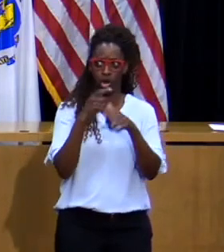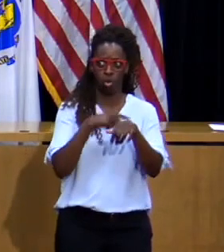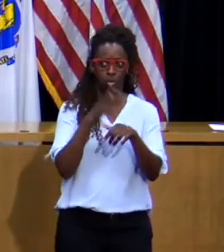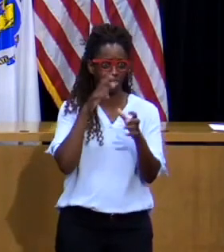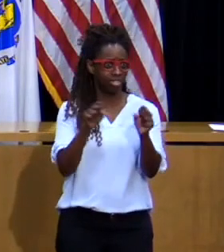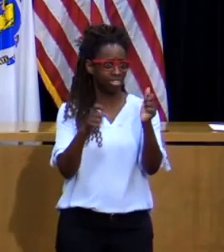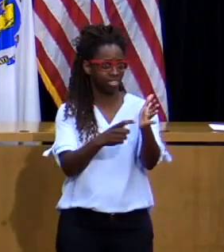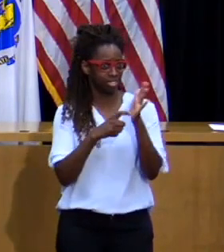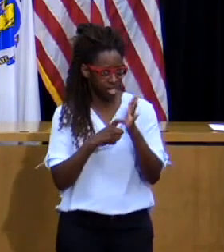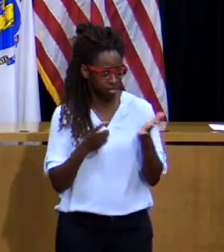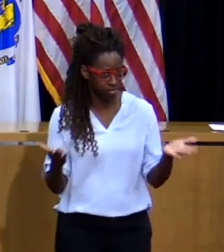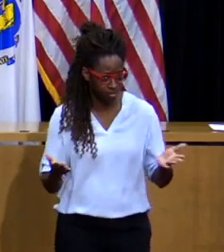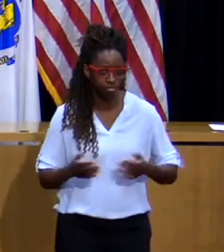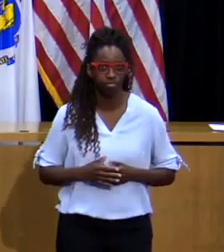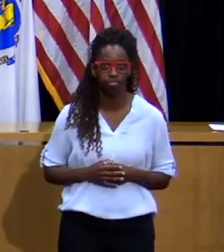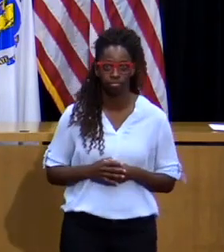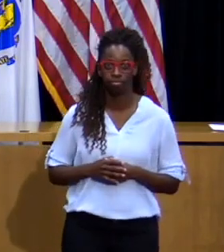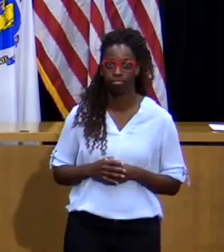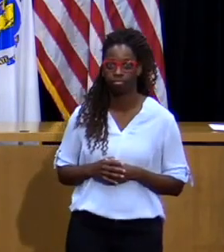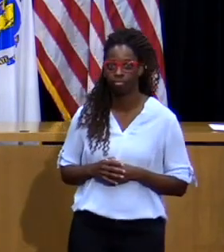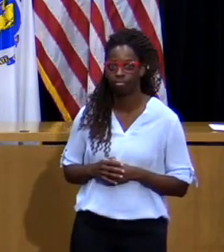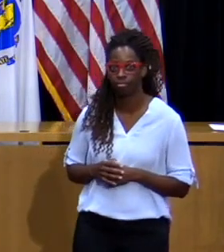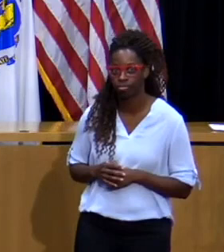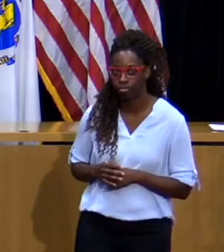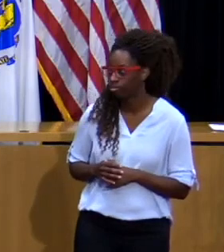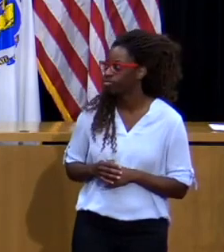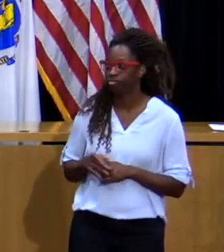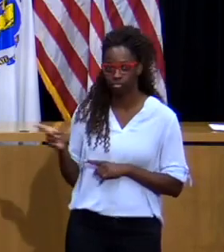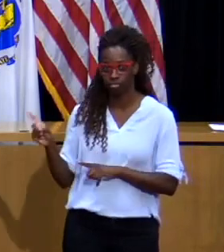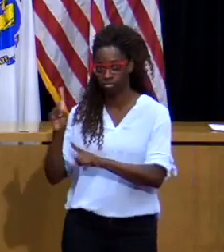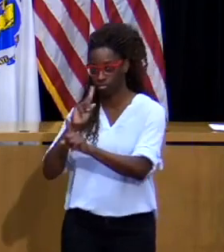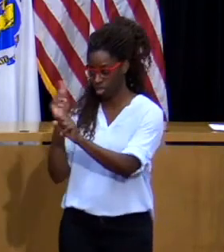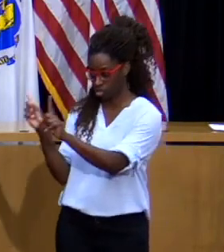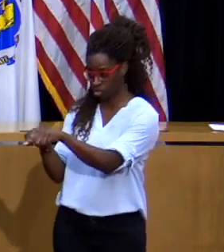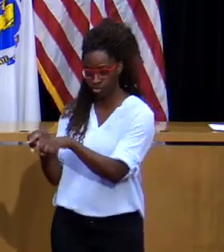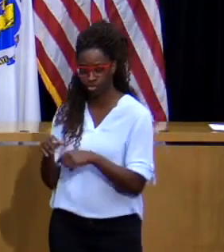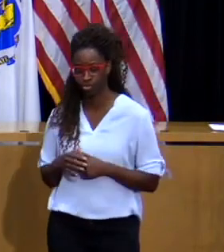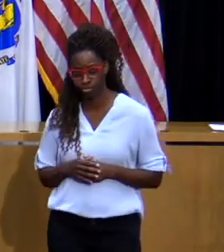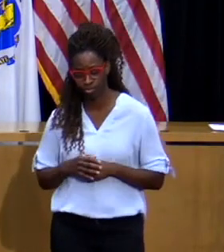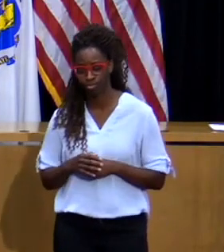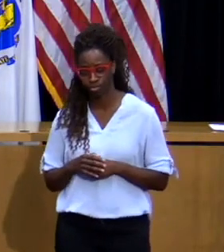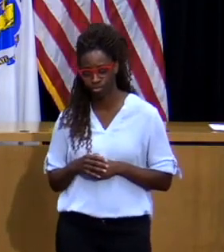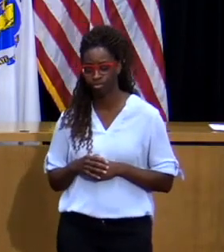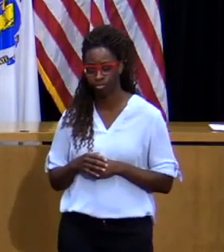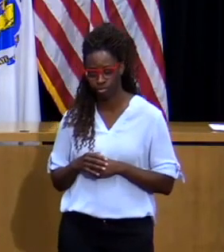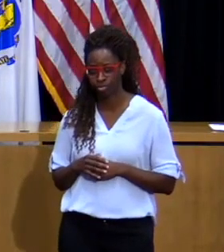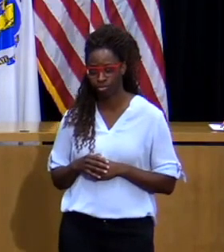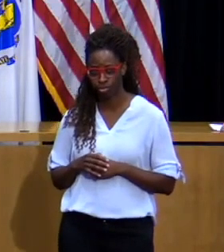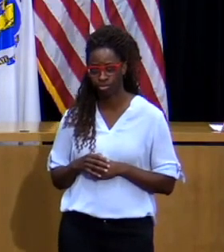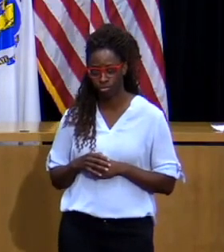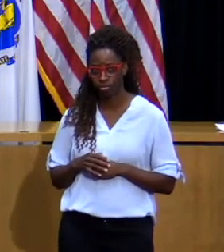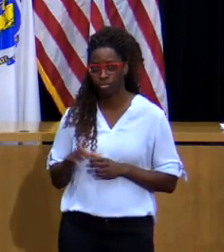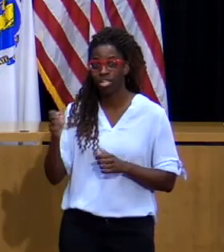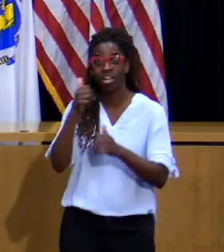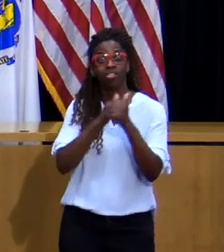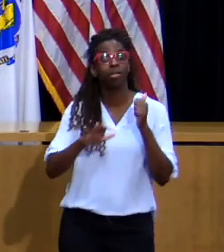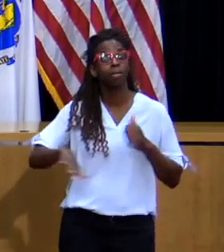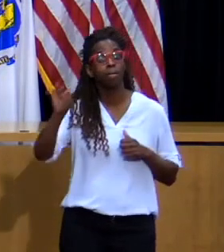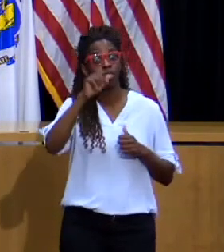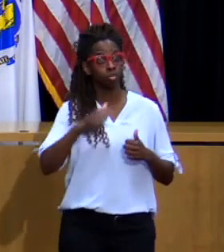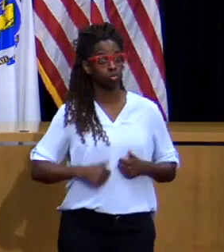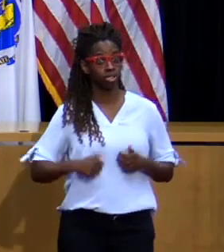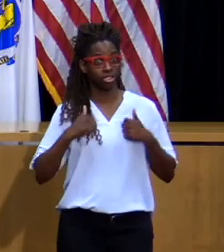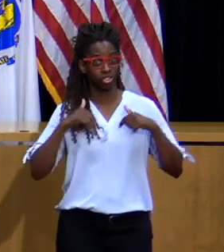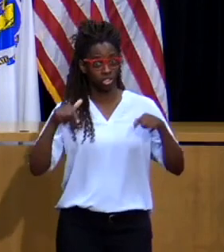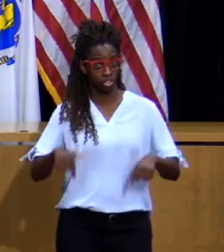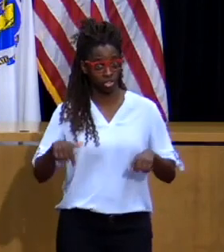explicitly that it is our explicit goal that everyone in the Commonwealth who is medically eligible receive the vaccine as